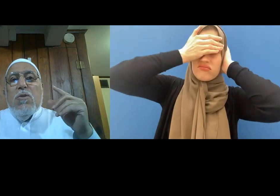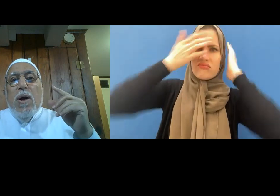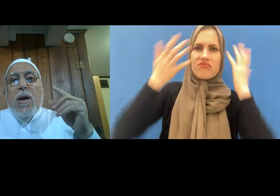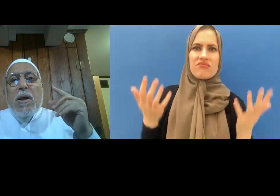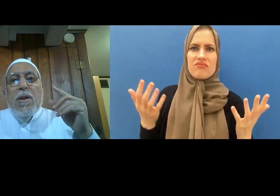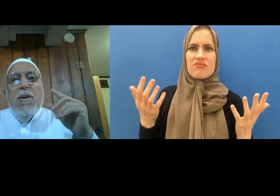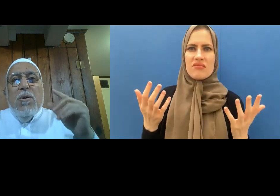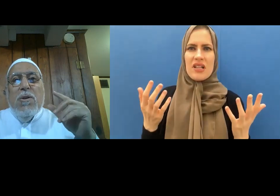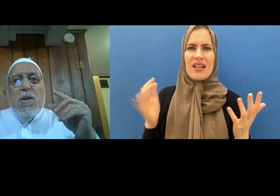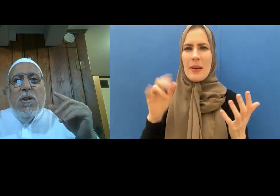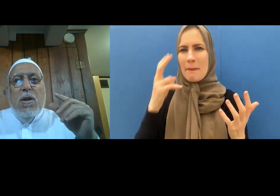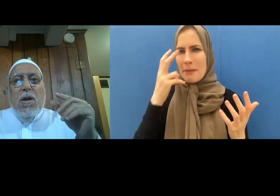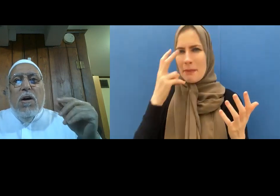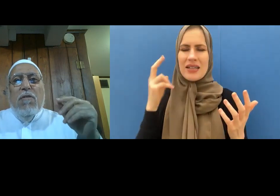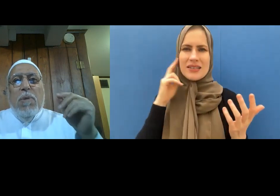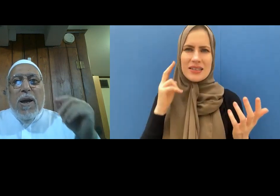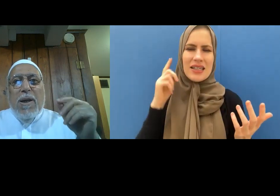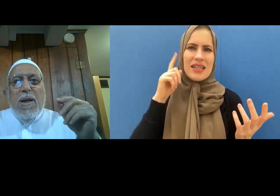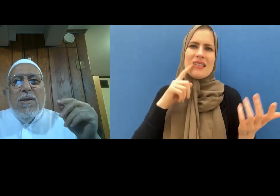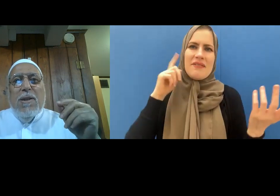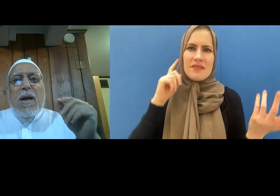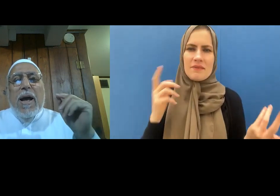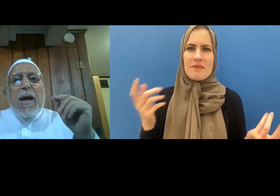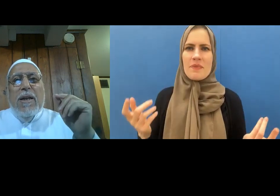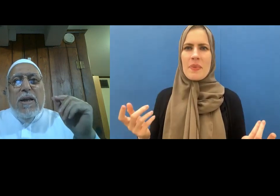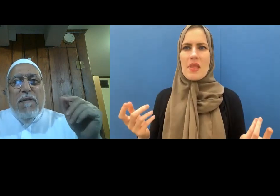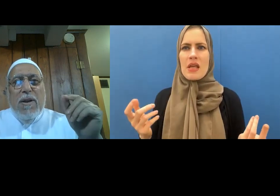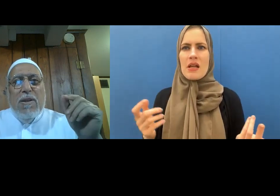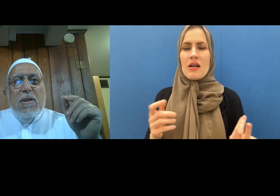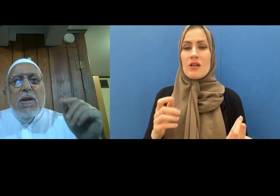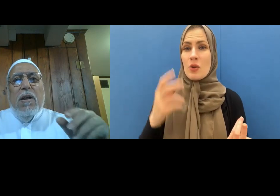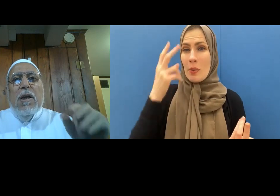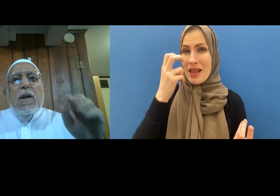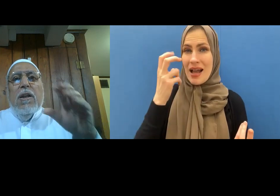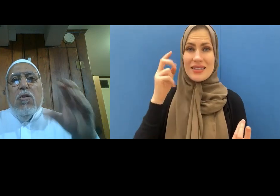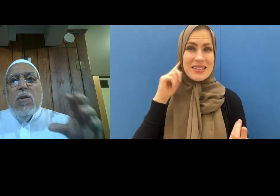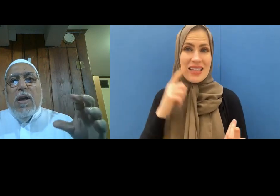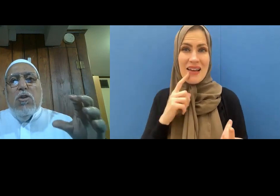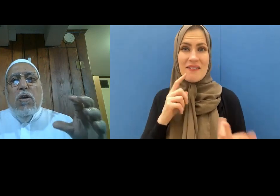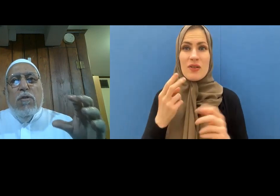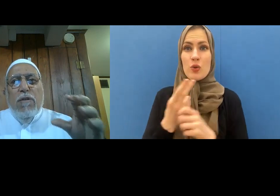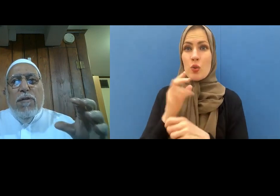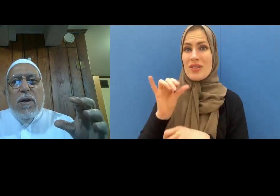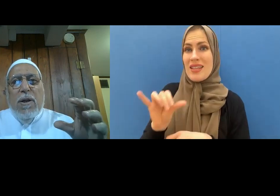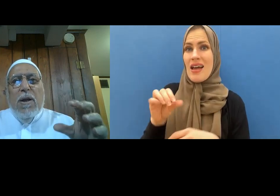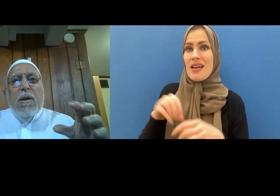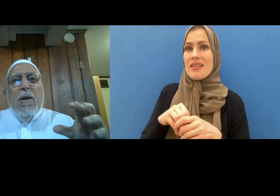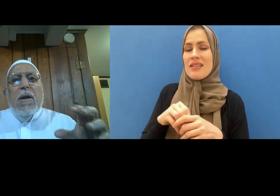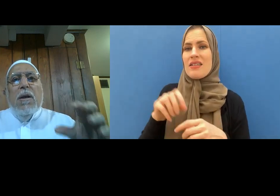This is why the usage of blindness and deafness in the context of